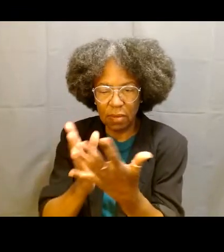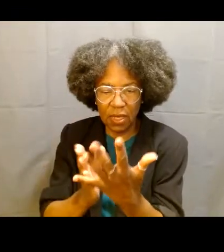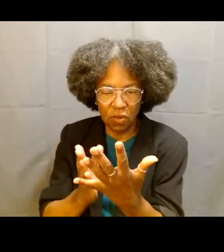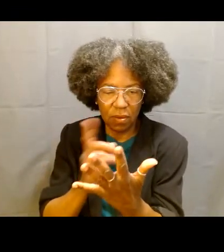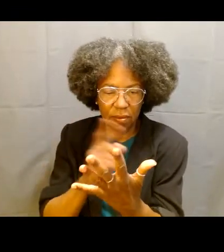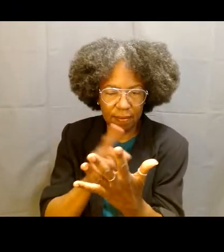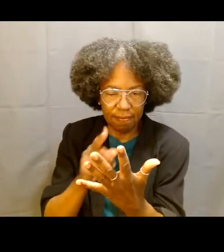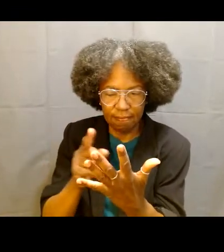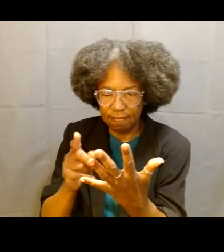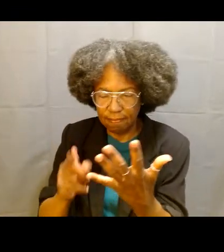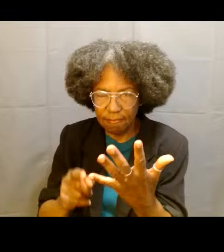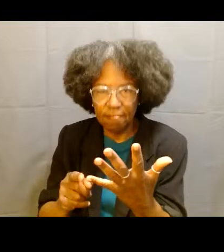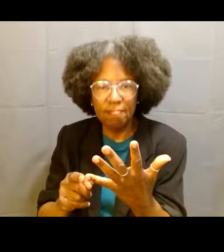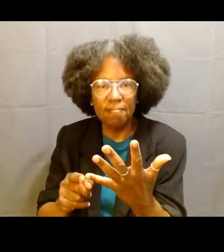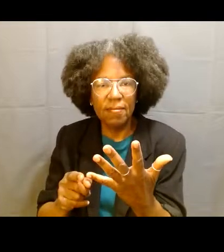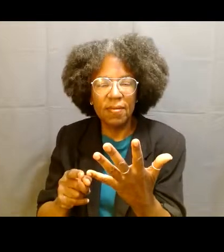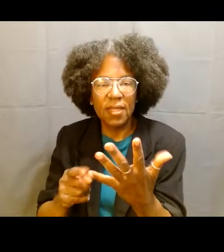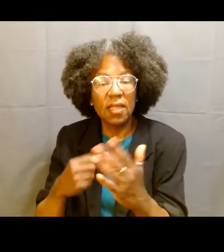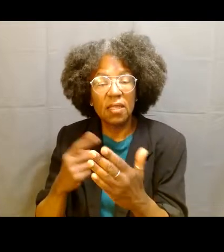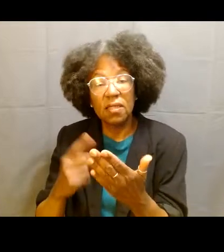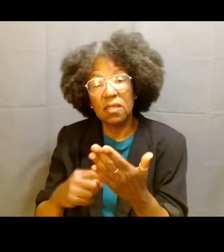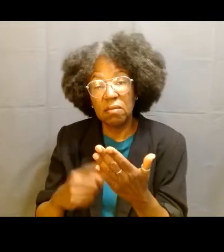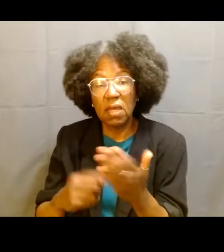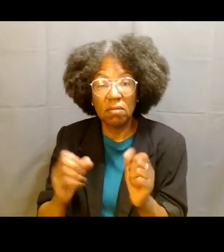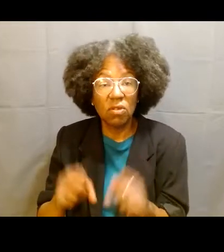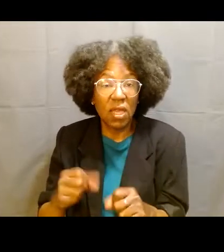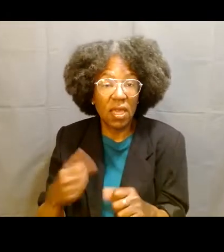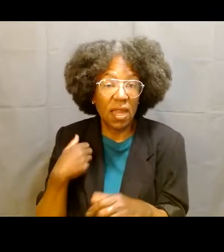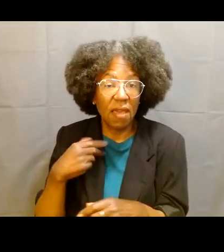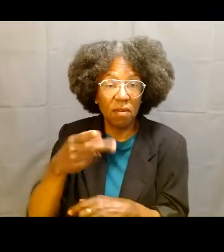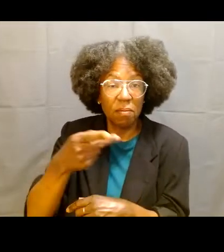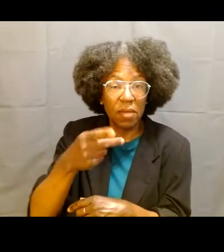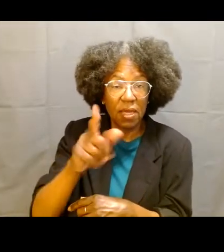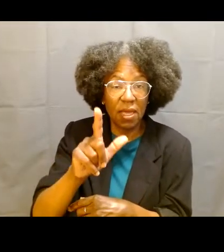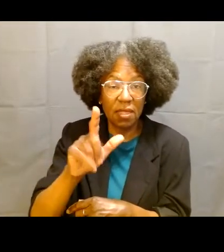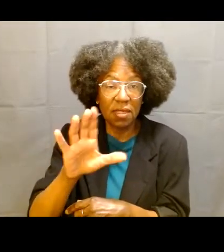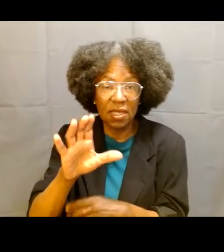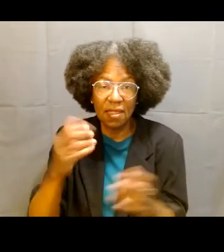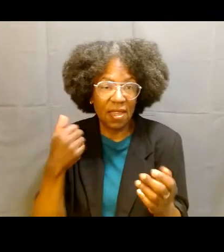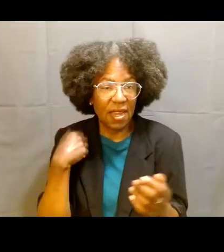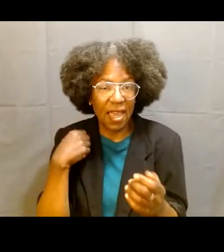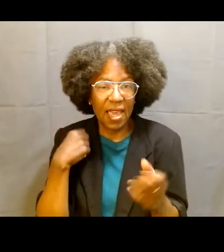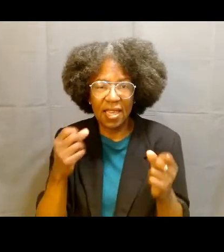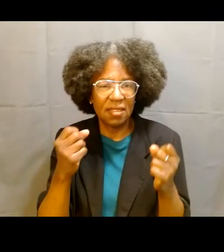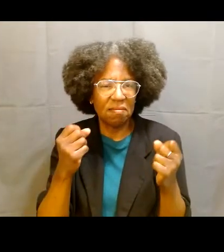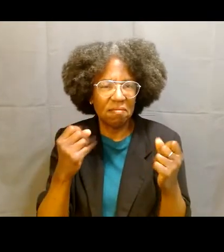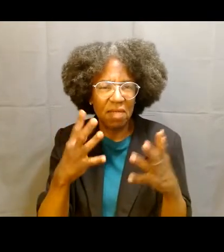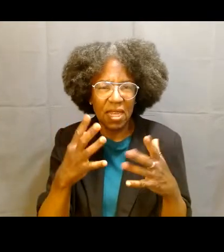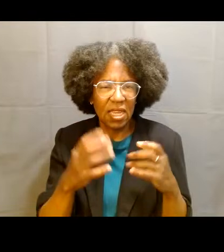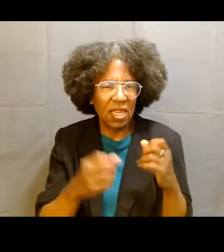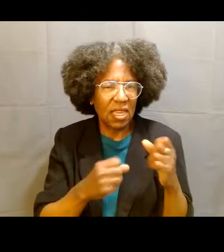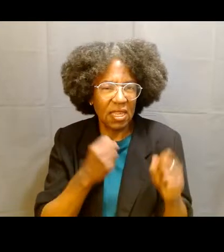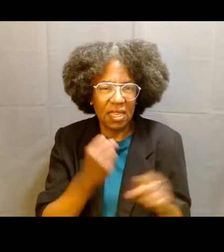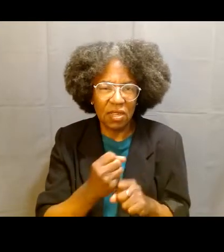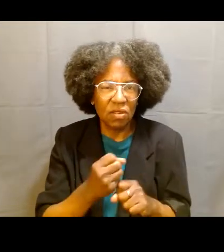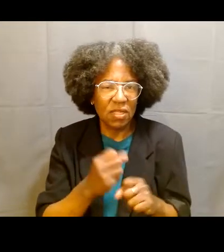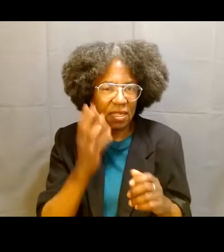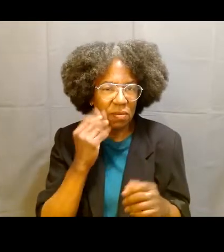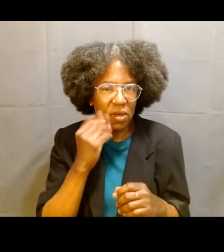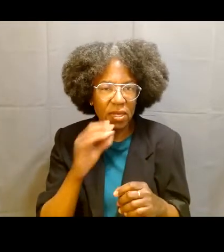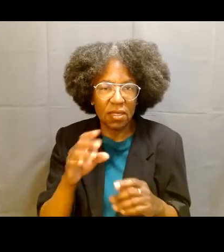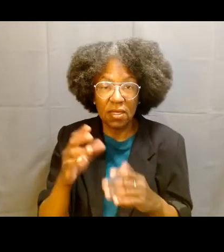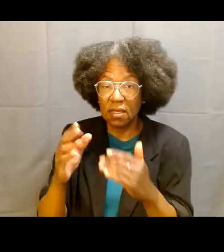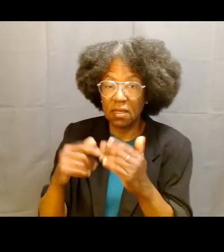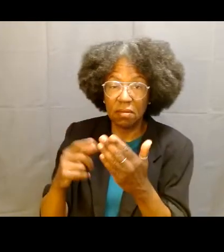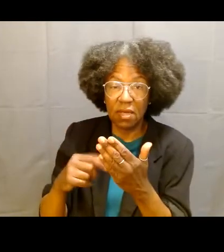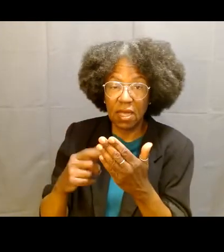And it's sometimes, you can have a PLC that has decades of experience in it, and sometimes it's very new. So when we figure it out, we